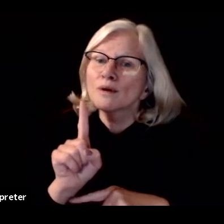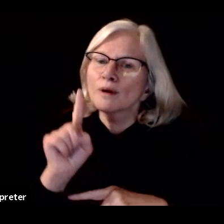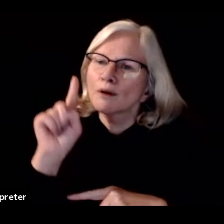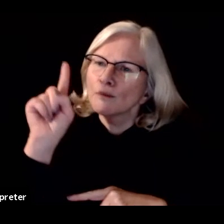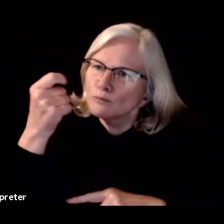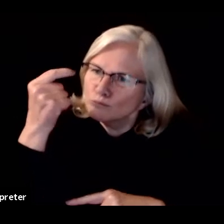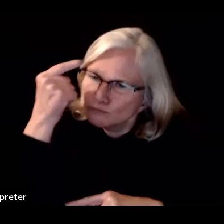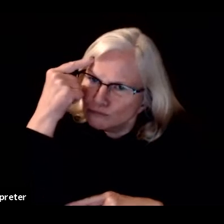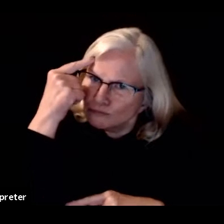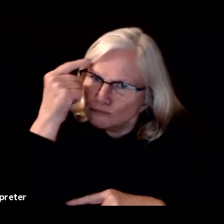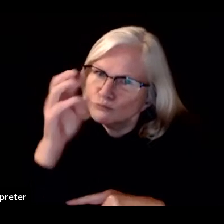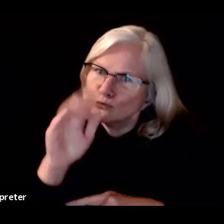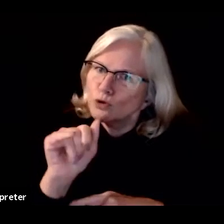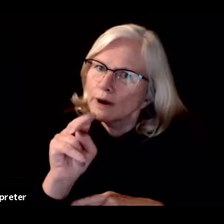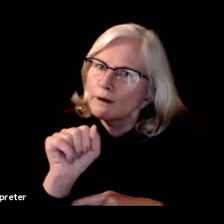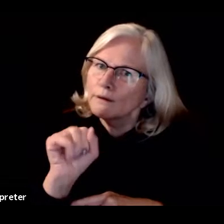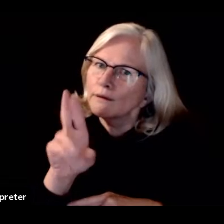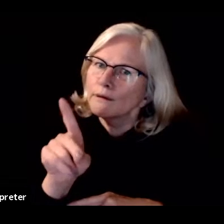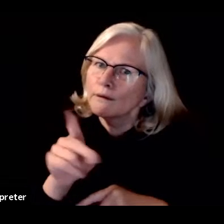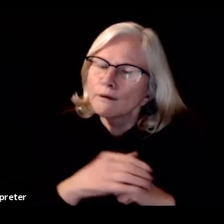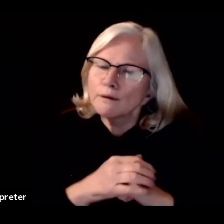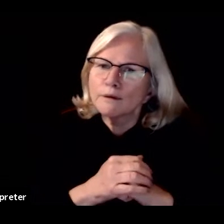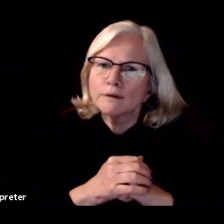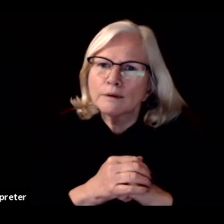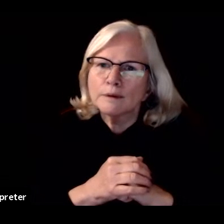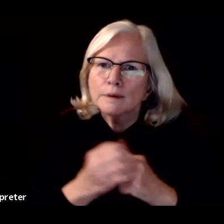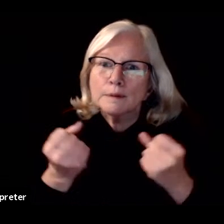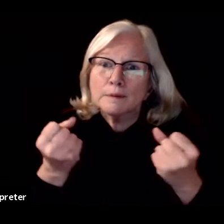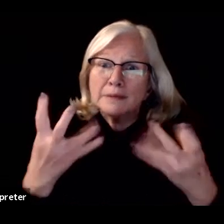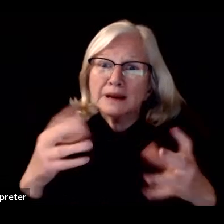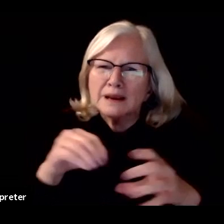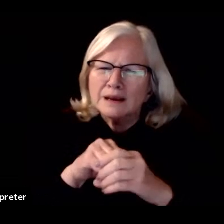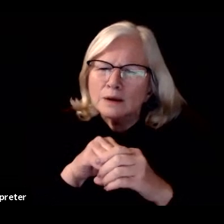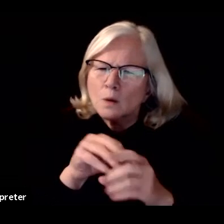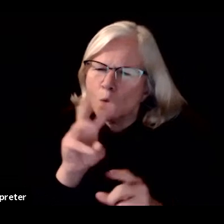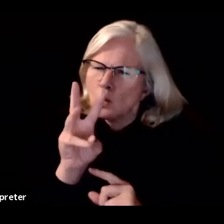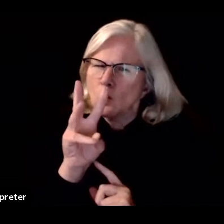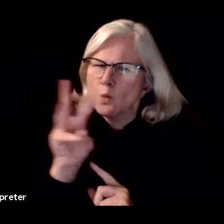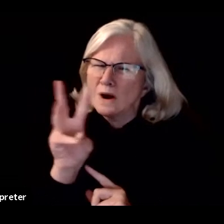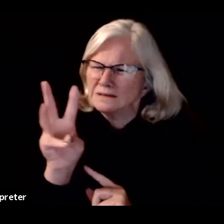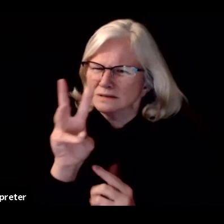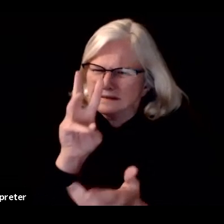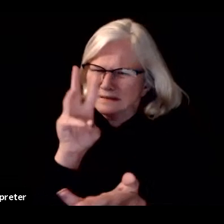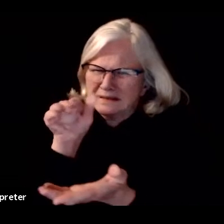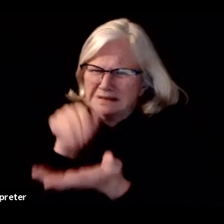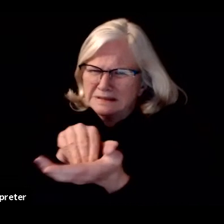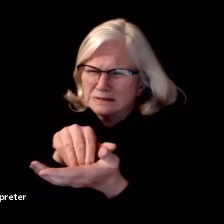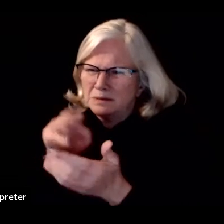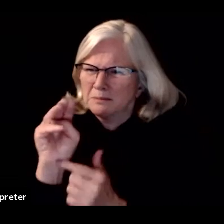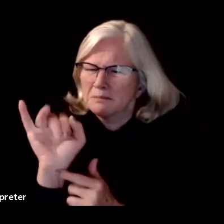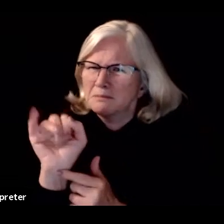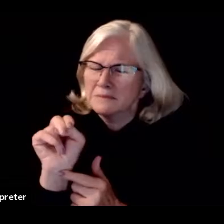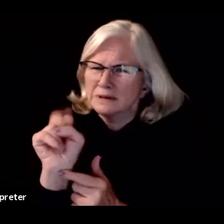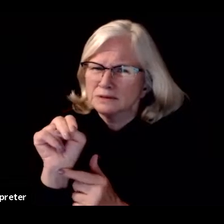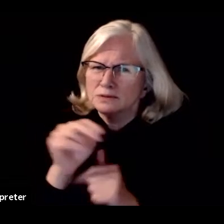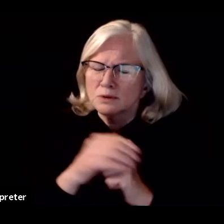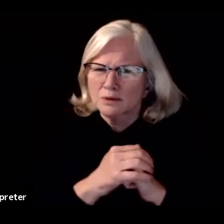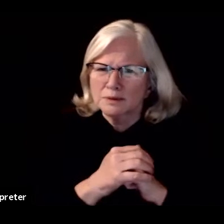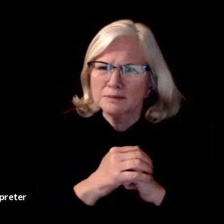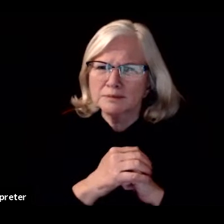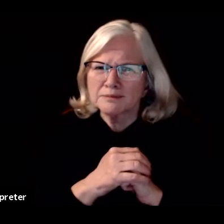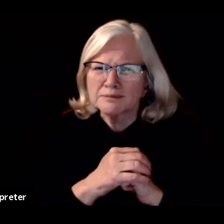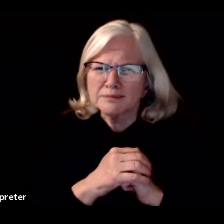Minnesota. We've also talked a lot about who is what and who is driving a lot of the spread of this